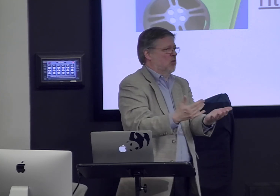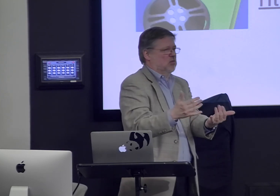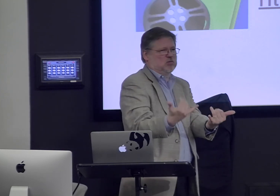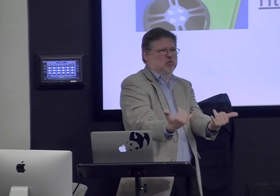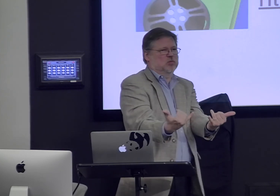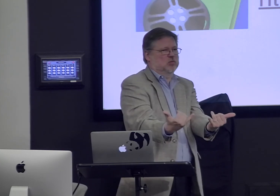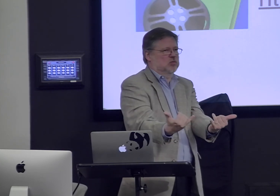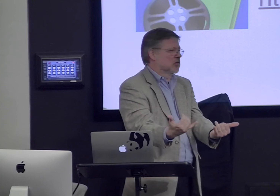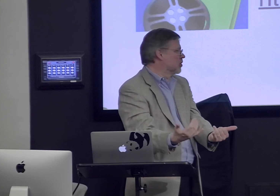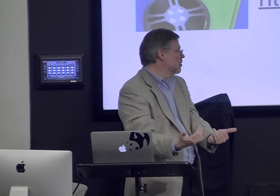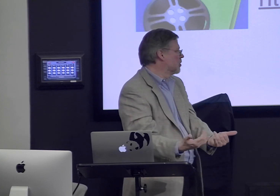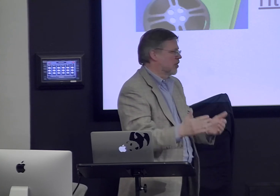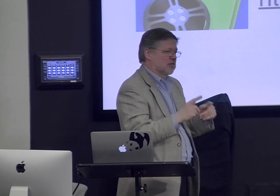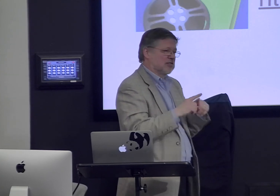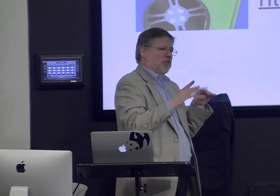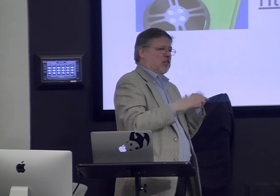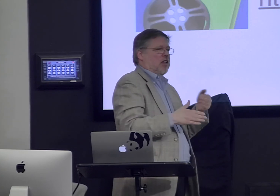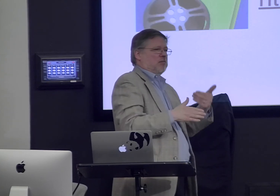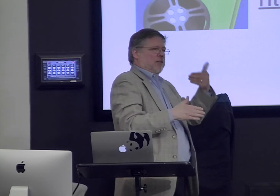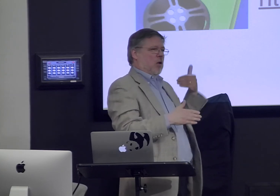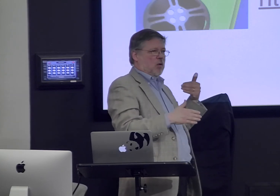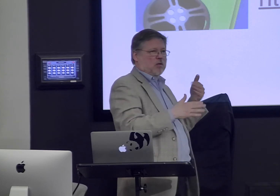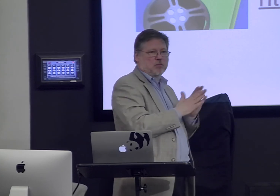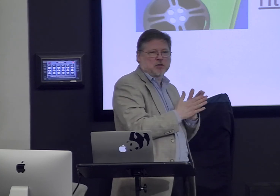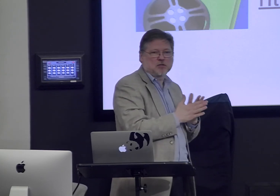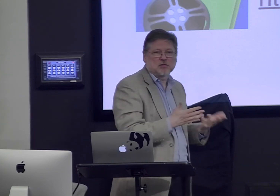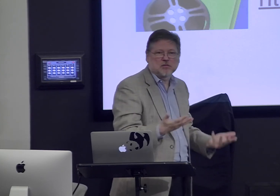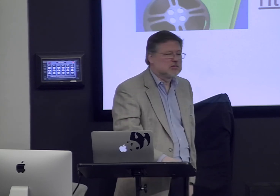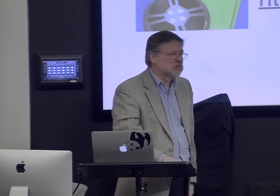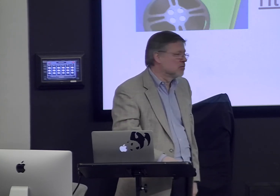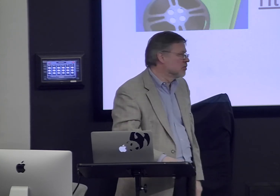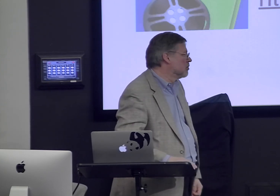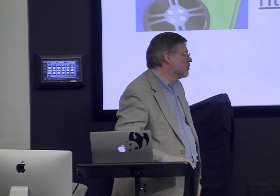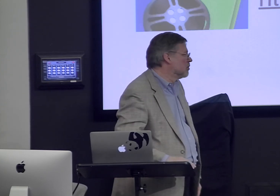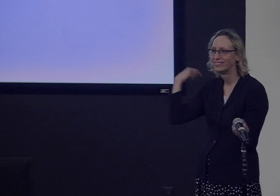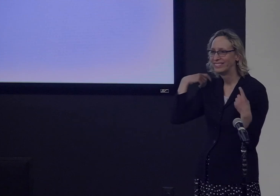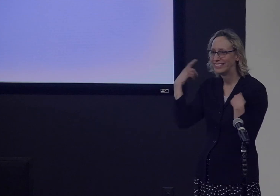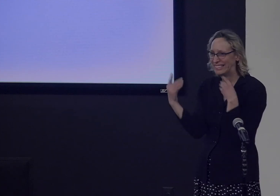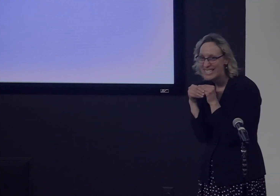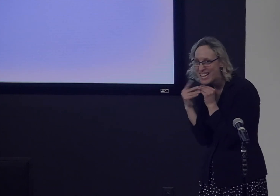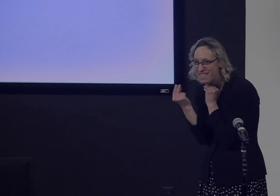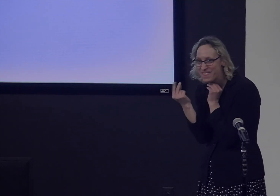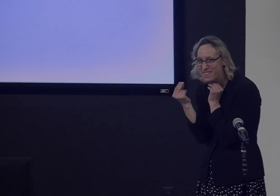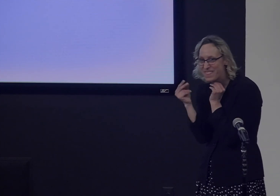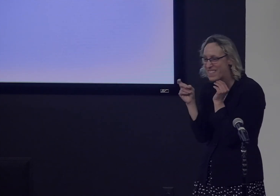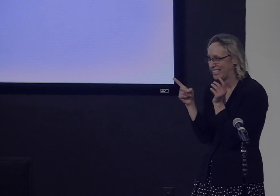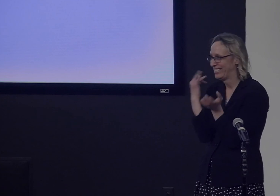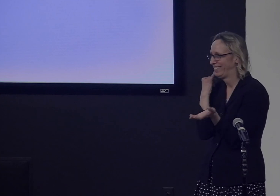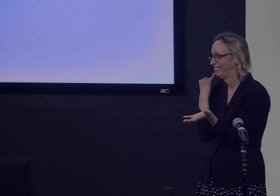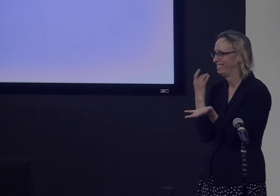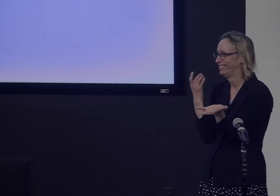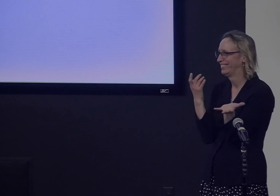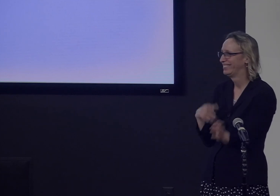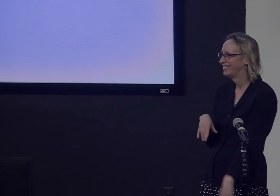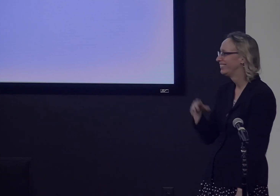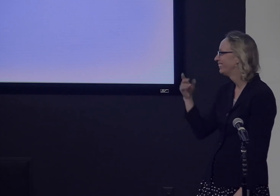register. And I think that modern dictionaries would show what's acceptable today, which could be different from what